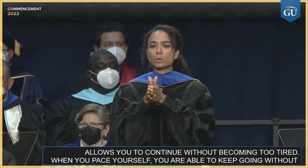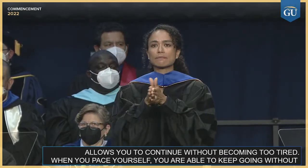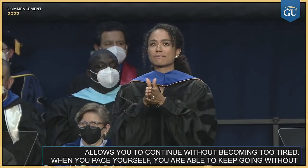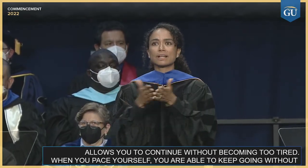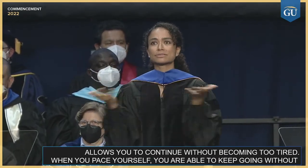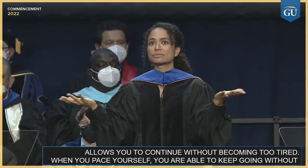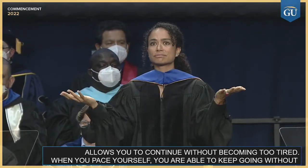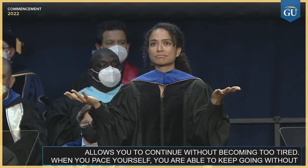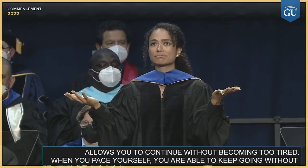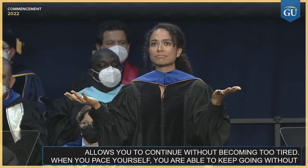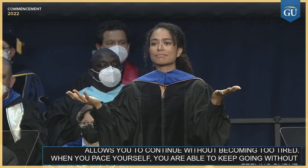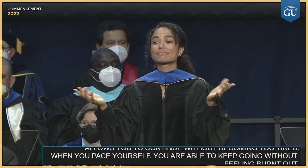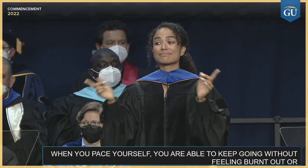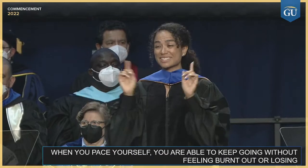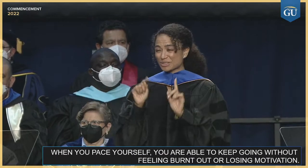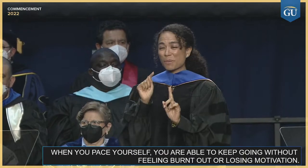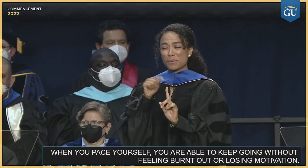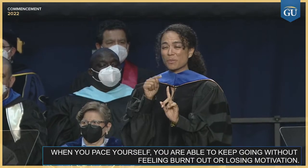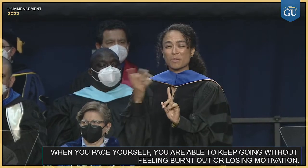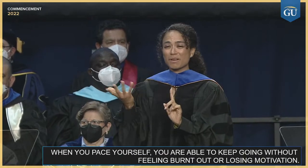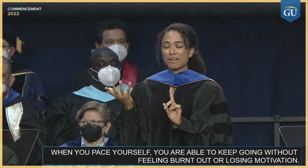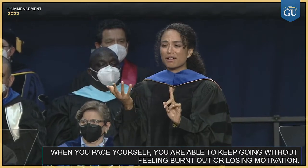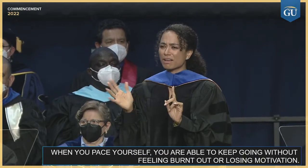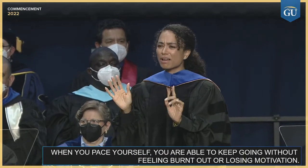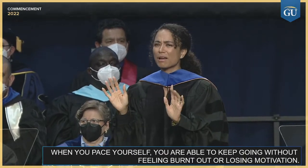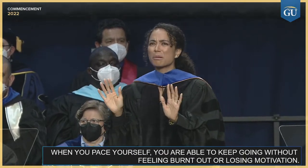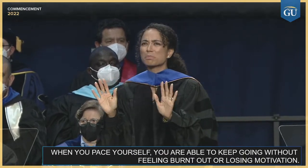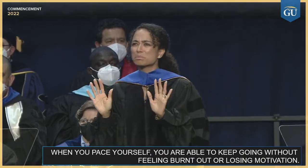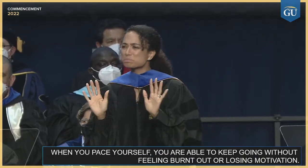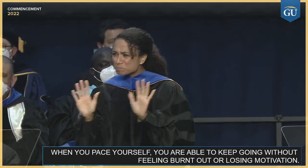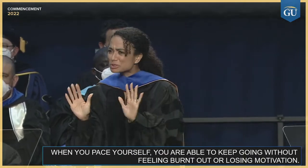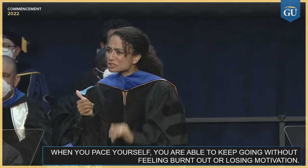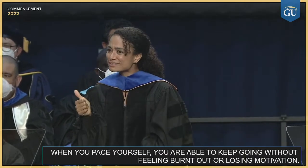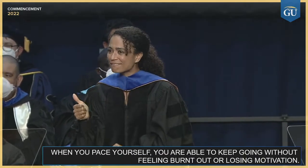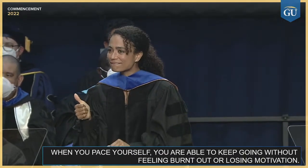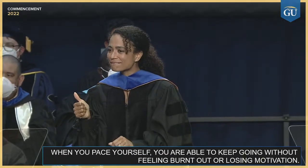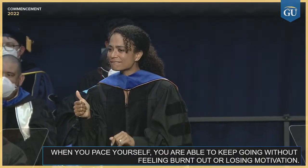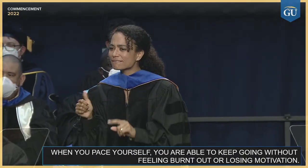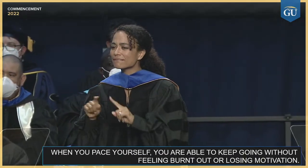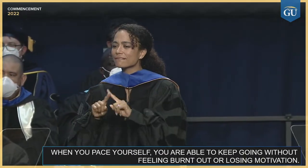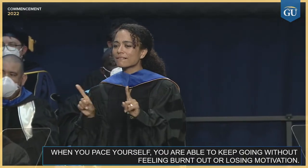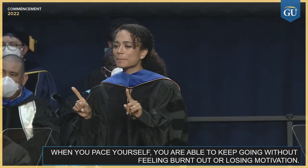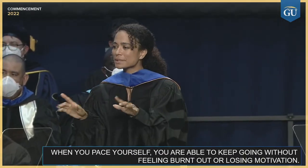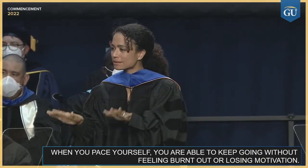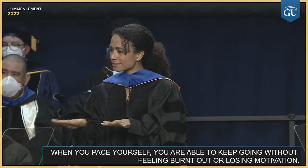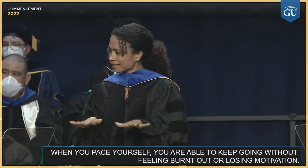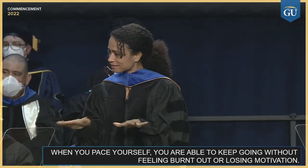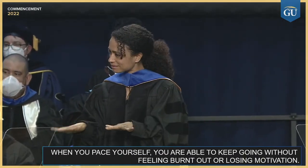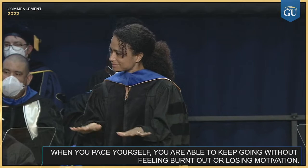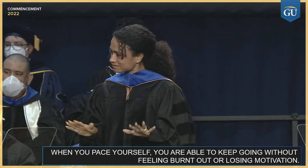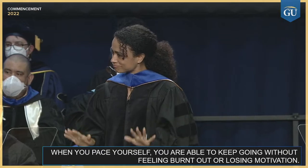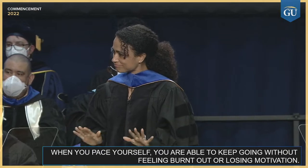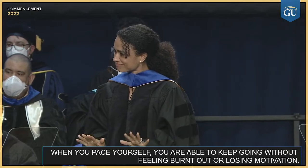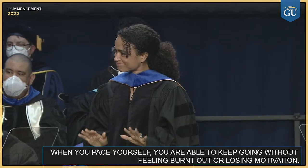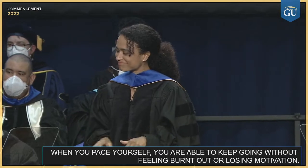losing motivation. Push yourself, but take it easy.